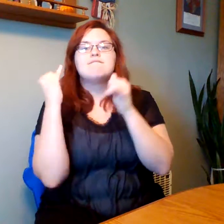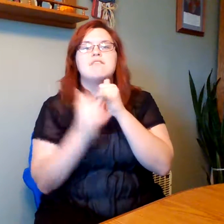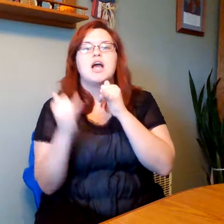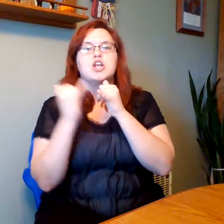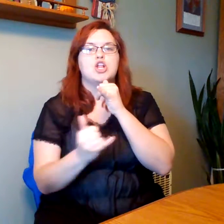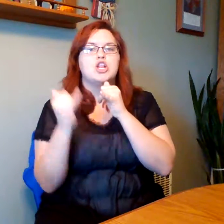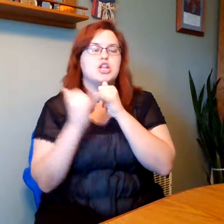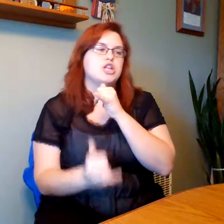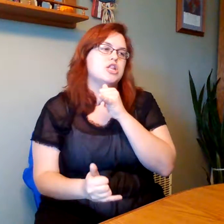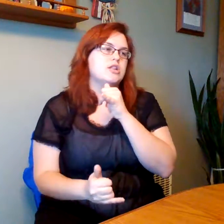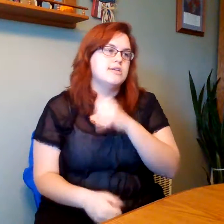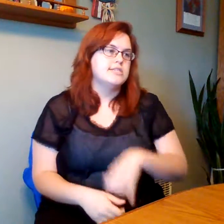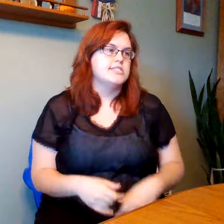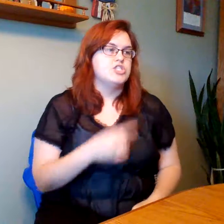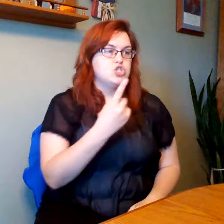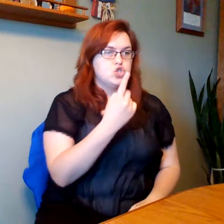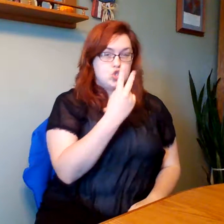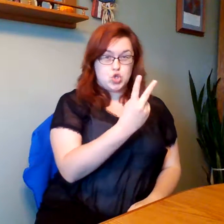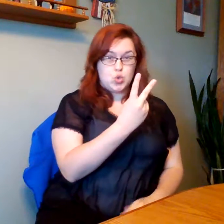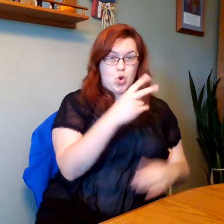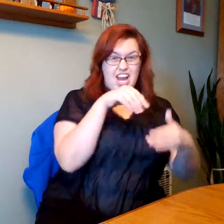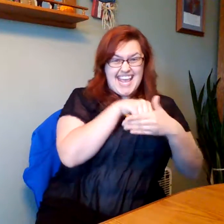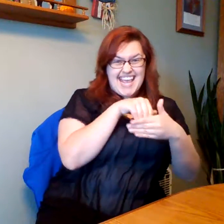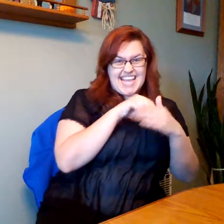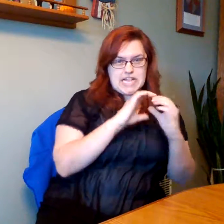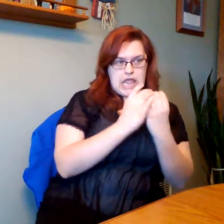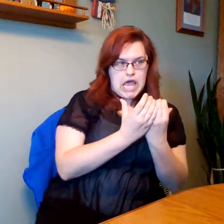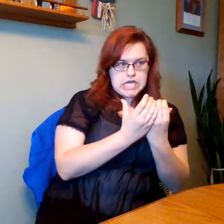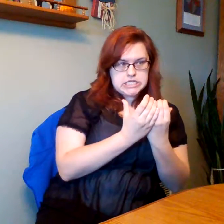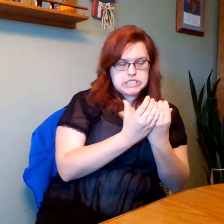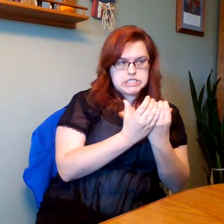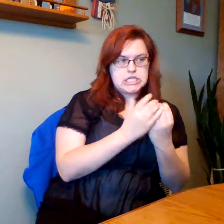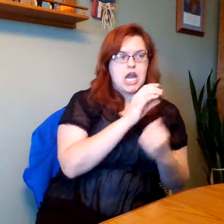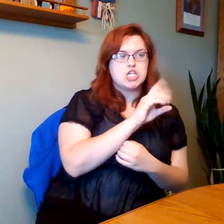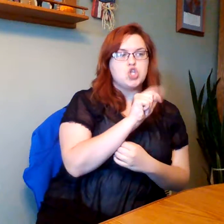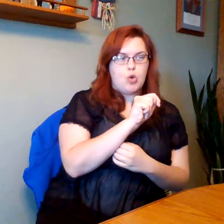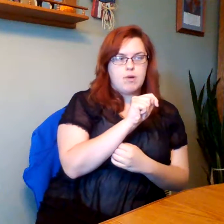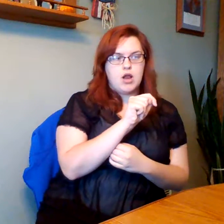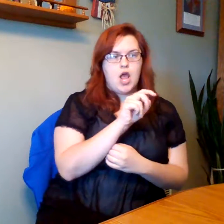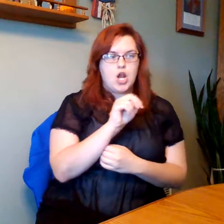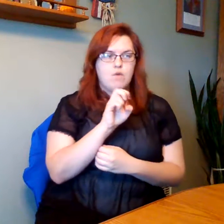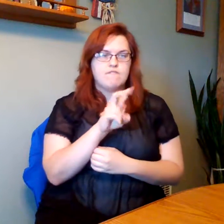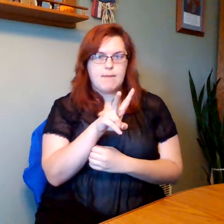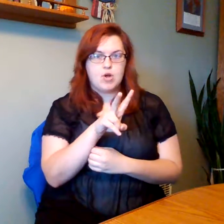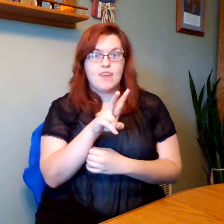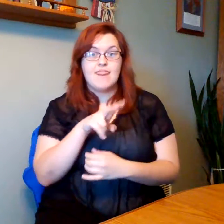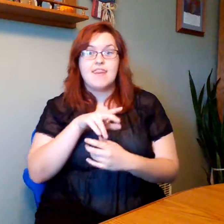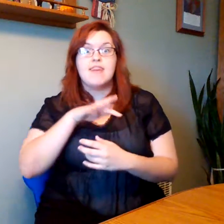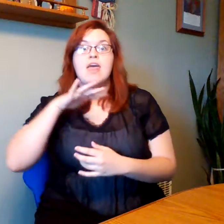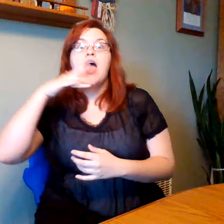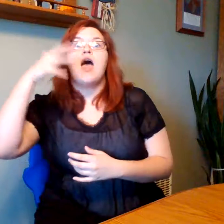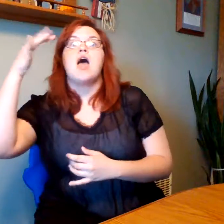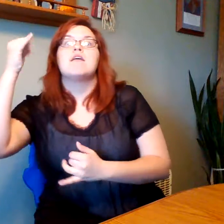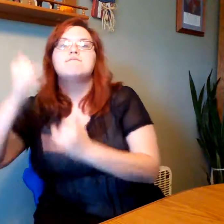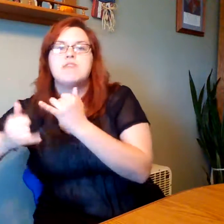one in early October, there's one in mid-November, and then there's a final examination. The midterm exams are